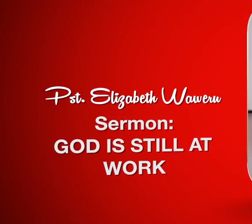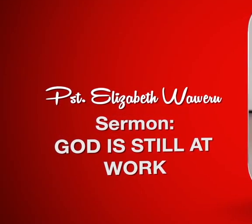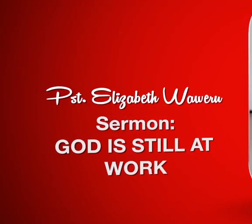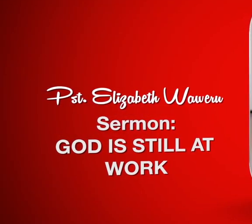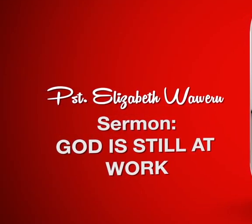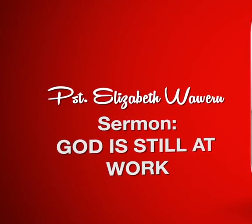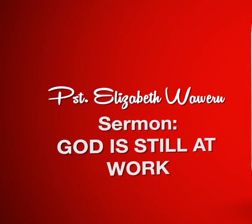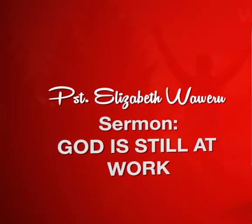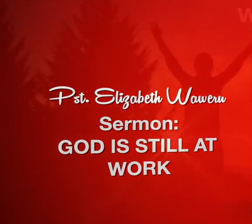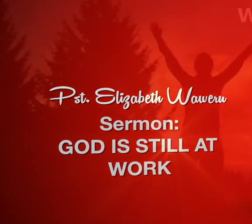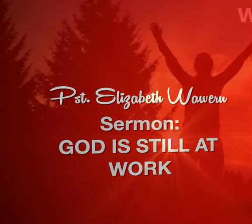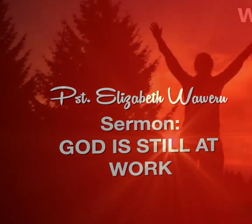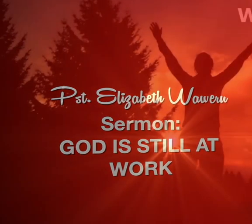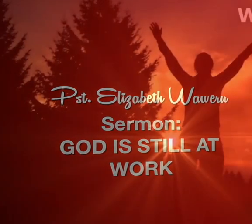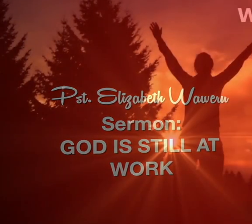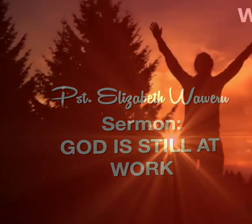where to hide till